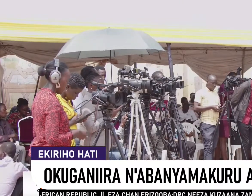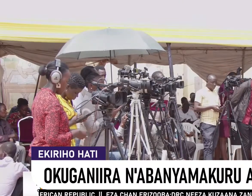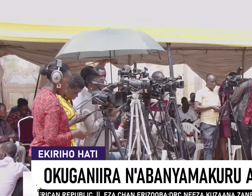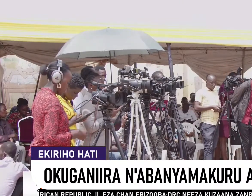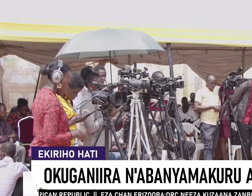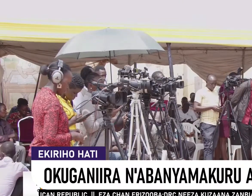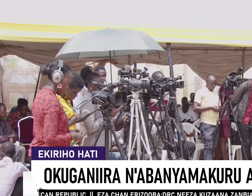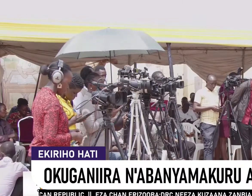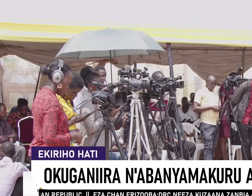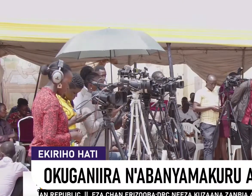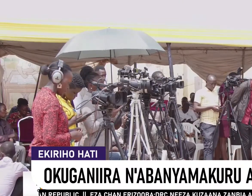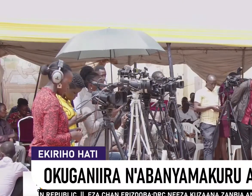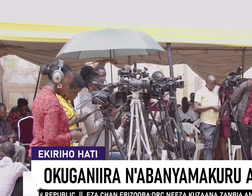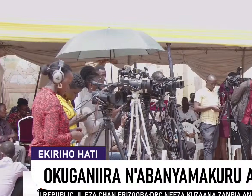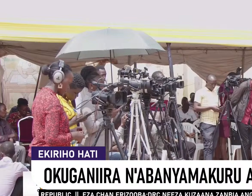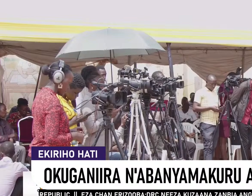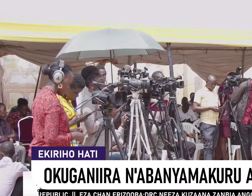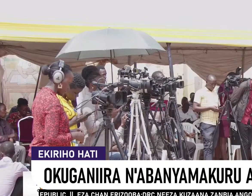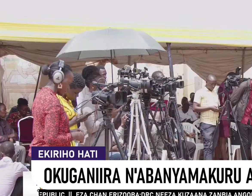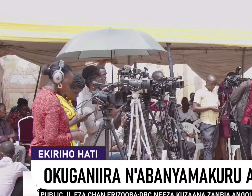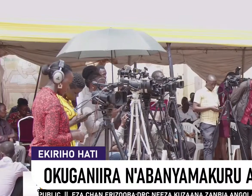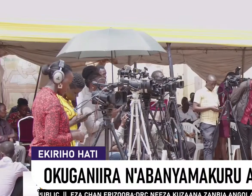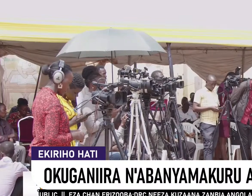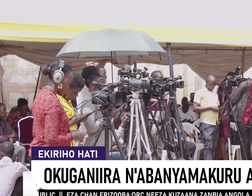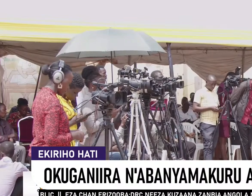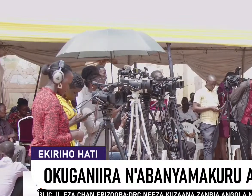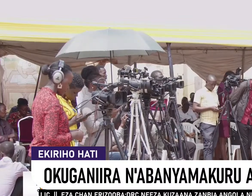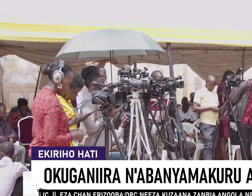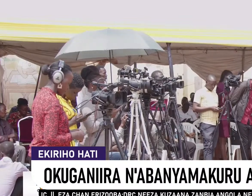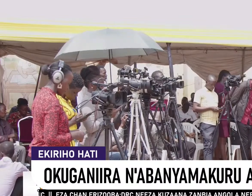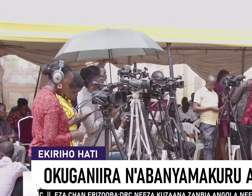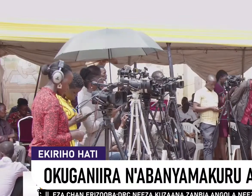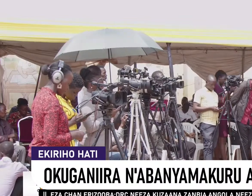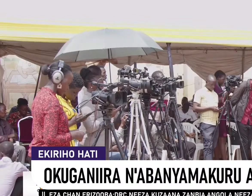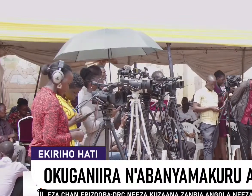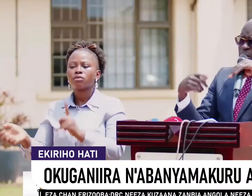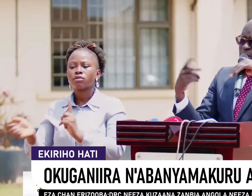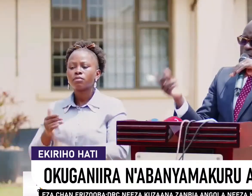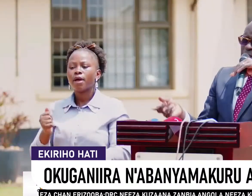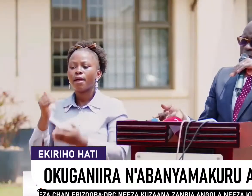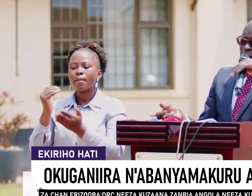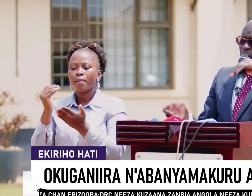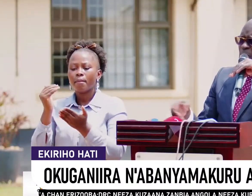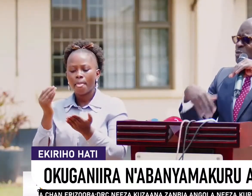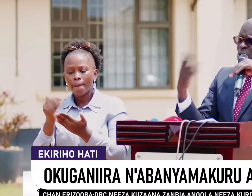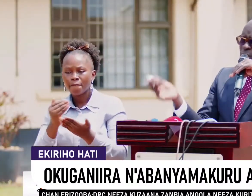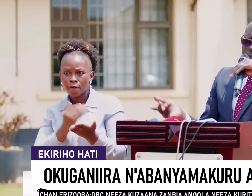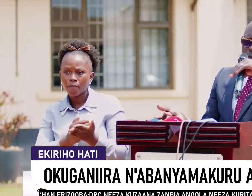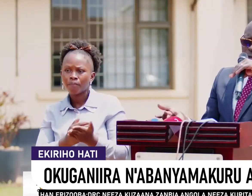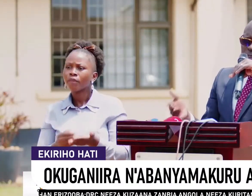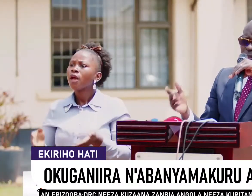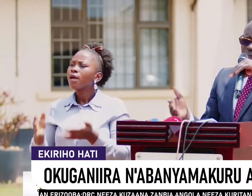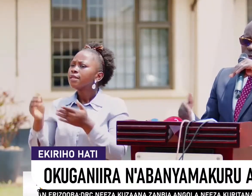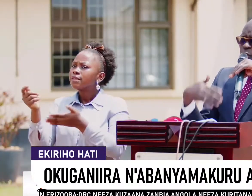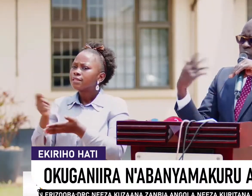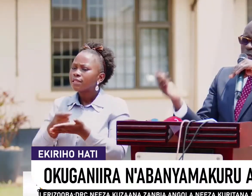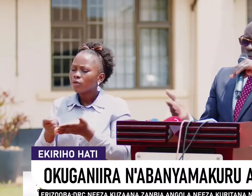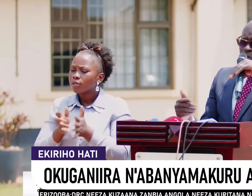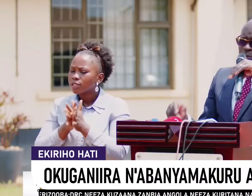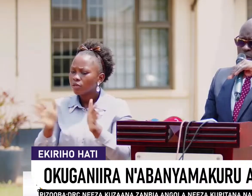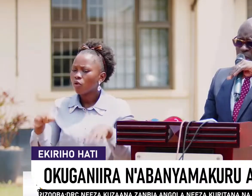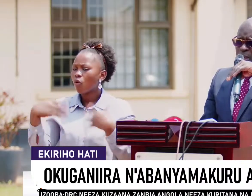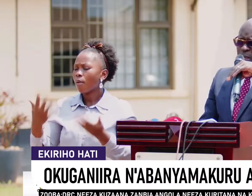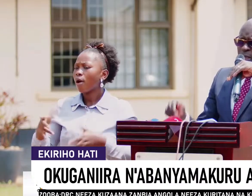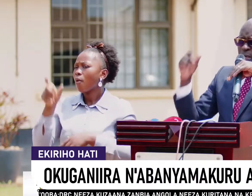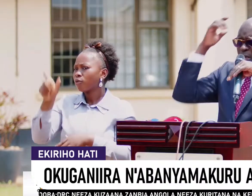omuntu yenna omuwadde obuyinza okukima empapula zino, secretary general tuwandiikire oba omuntu yenna wekibiina, mukulu yenna